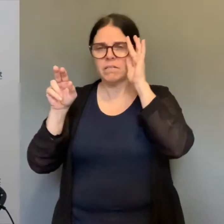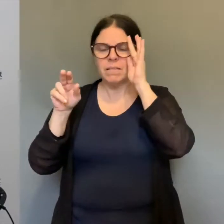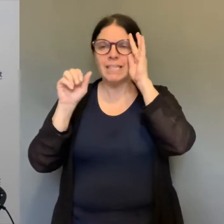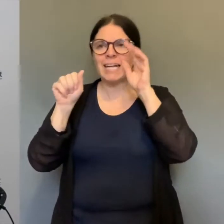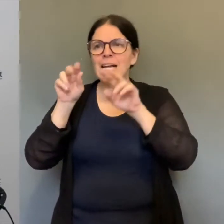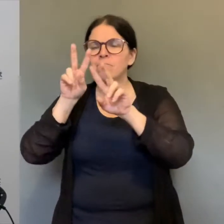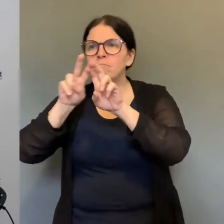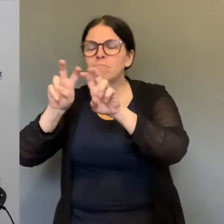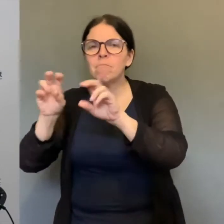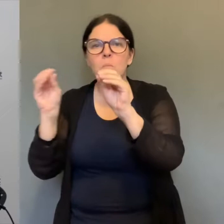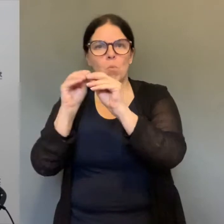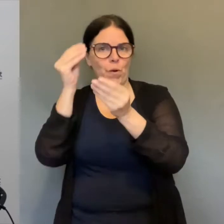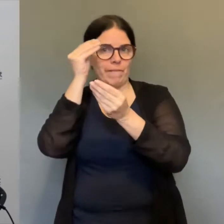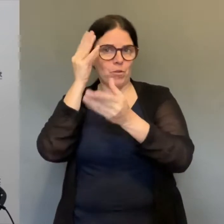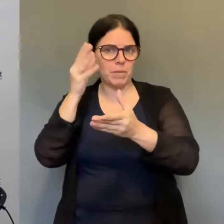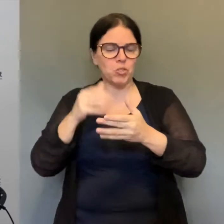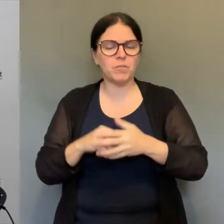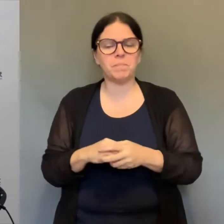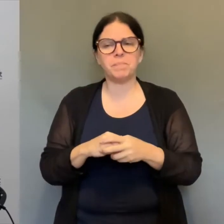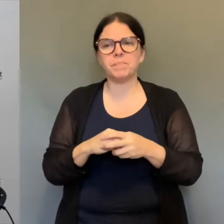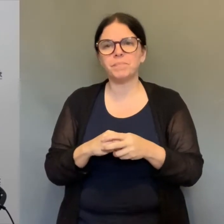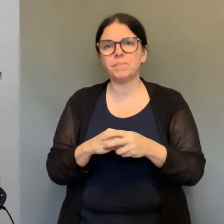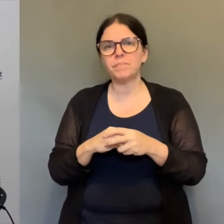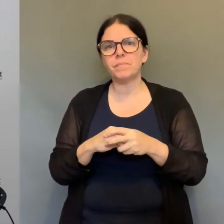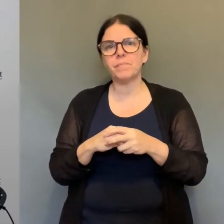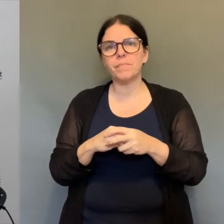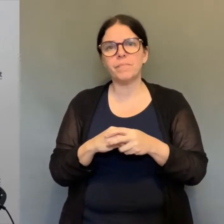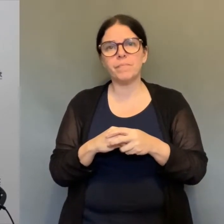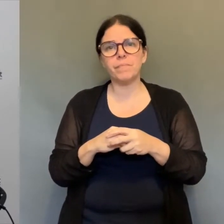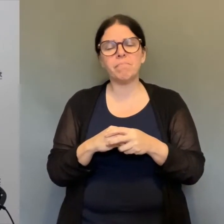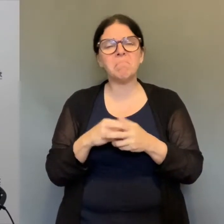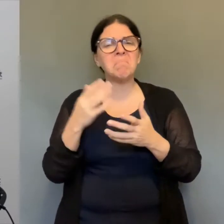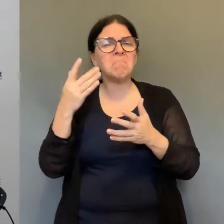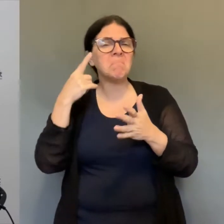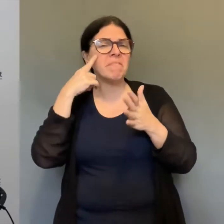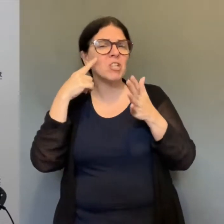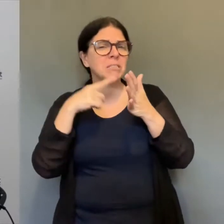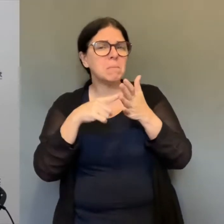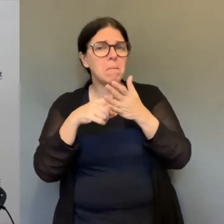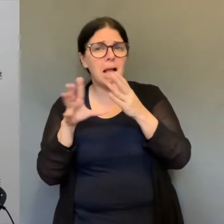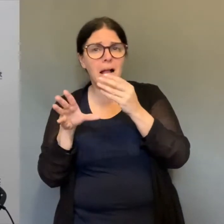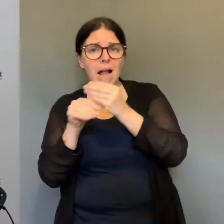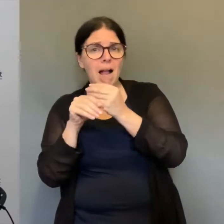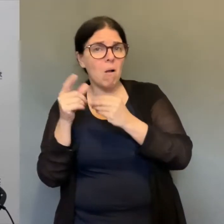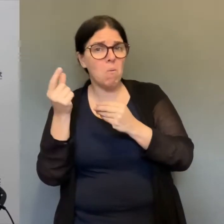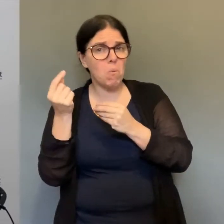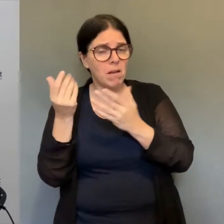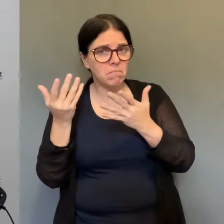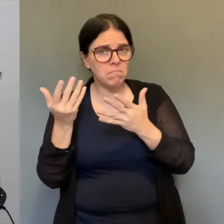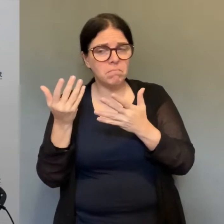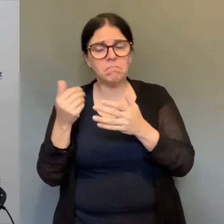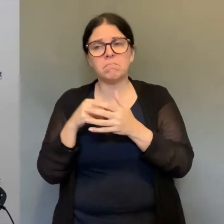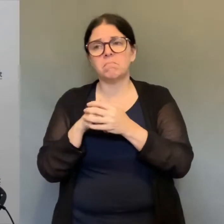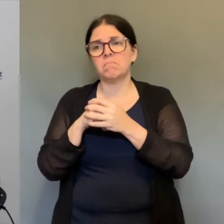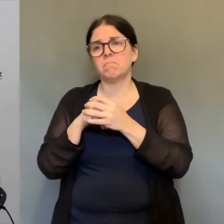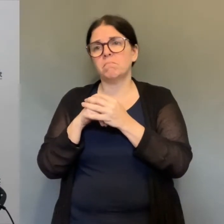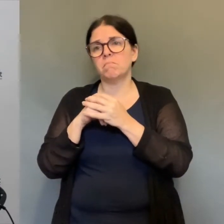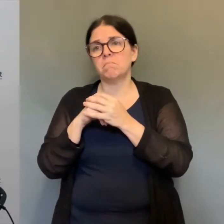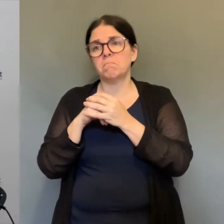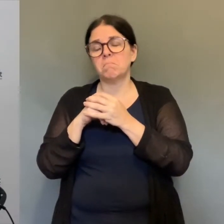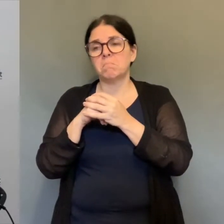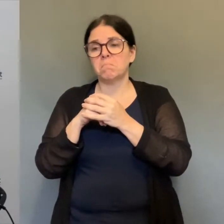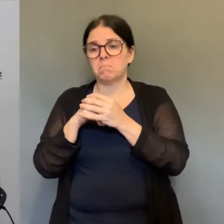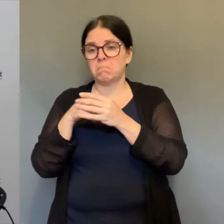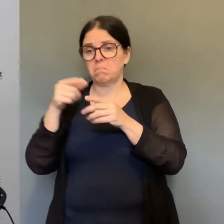current evidence. It also includes key messages for people who use substance and those who support this population during the